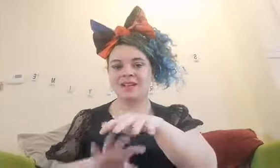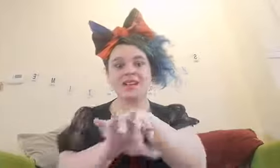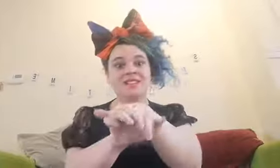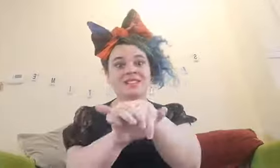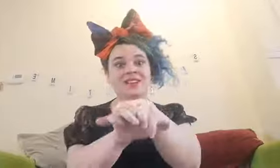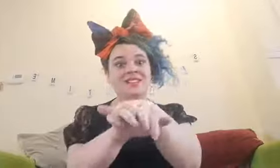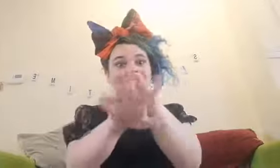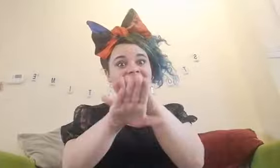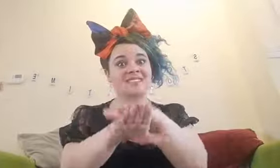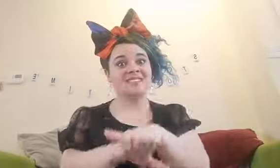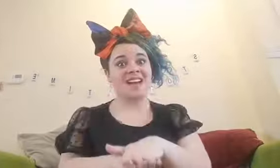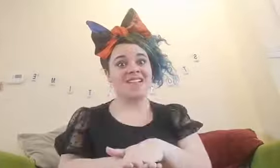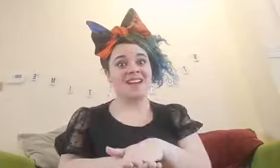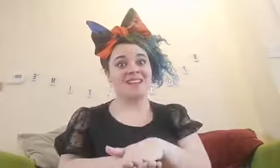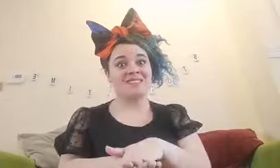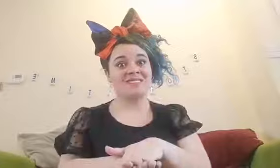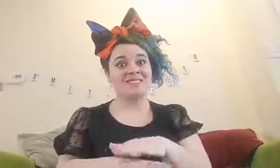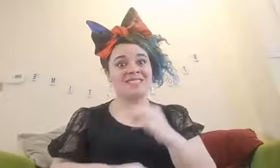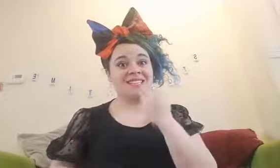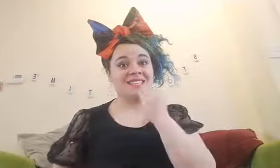And Turtle sat down to eat.